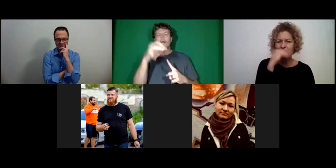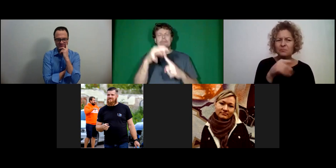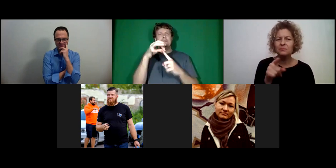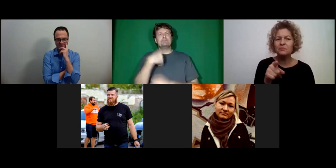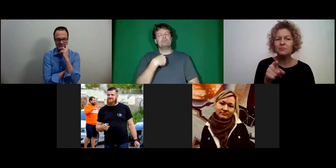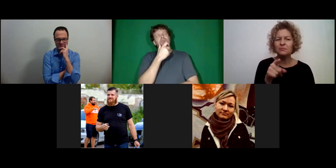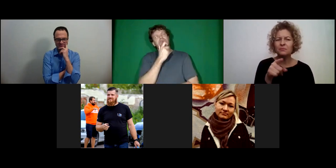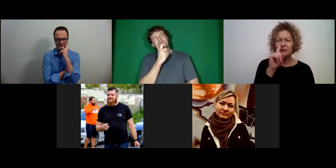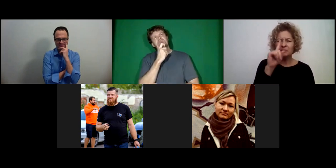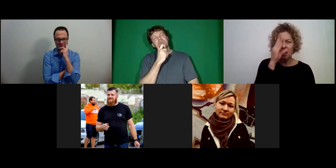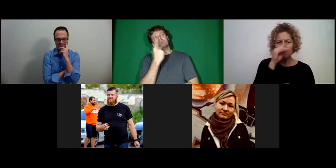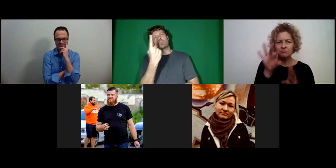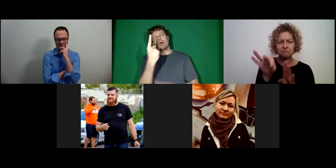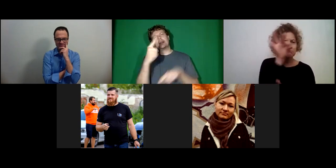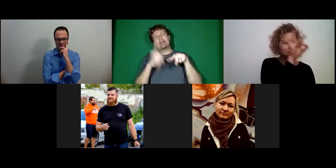said,